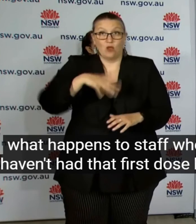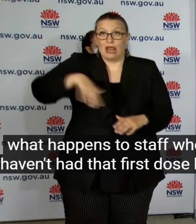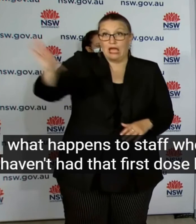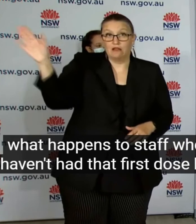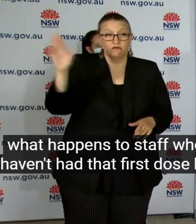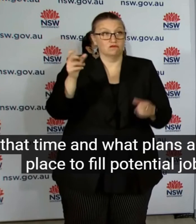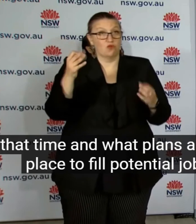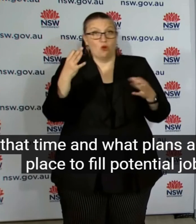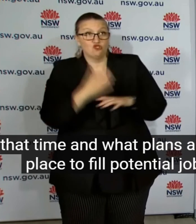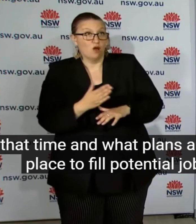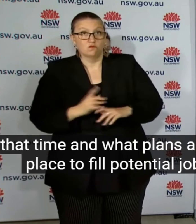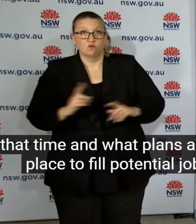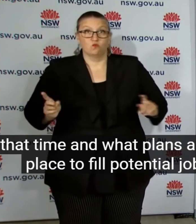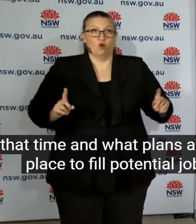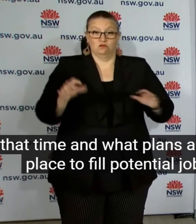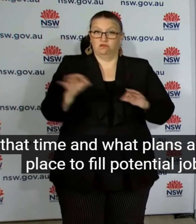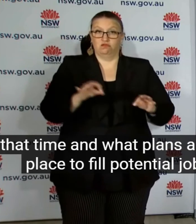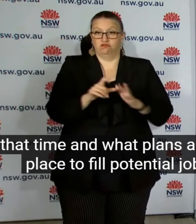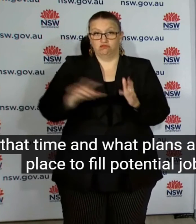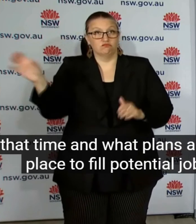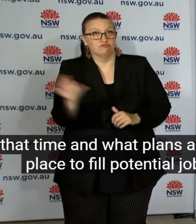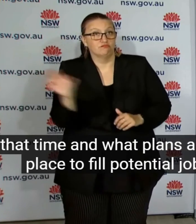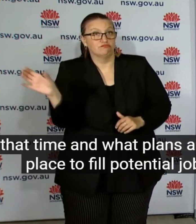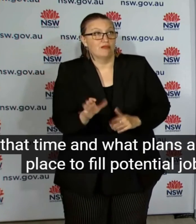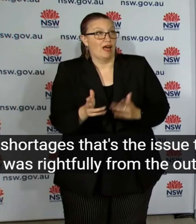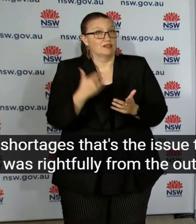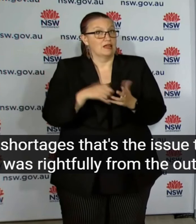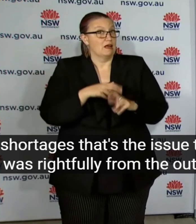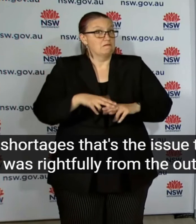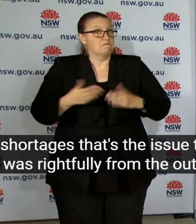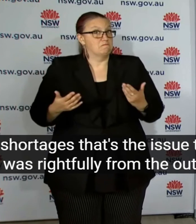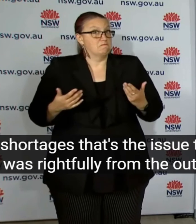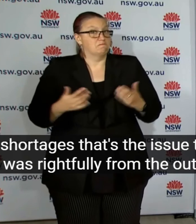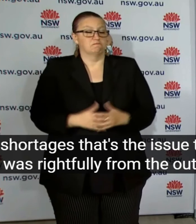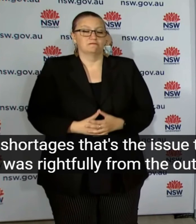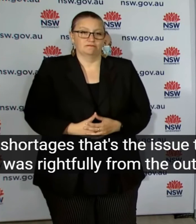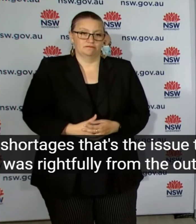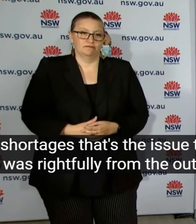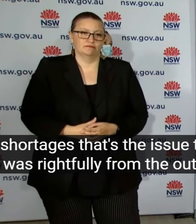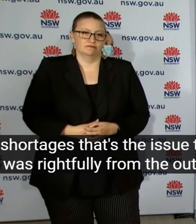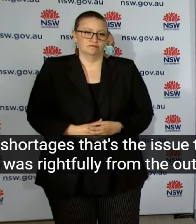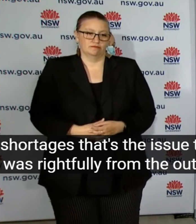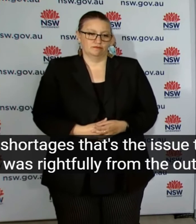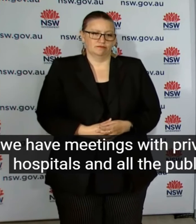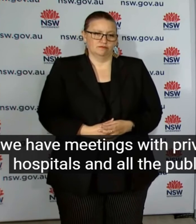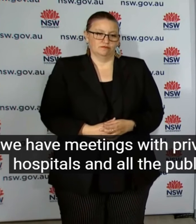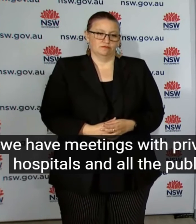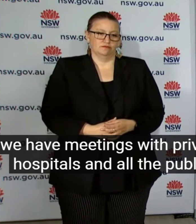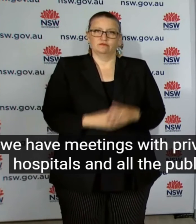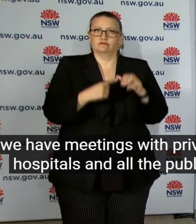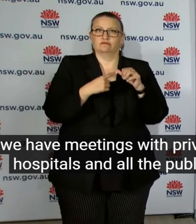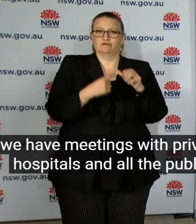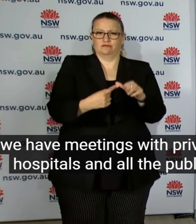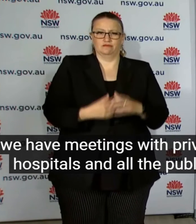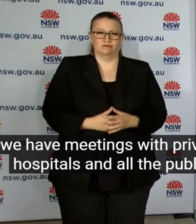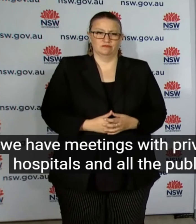there was right from the outset. We had meetings with the private hospitals and all the public system. And what we looked at was the number of people who, the